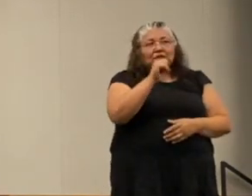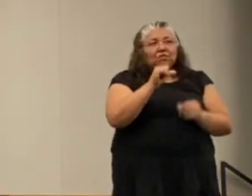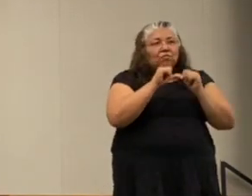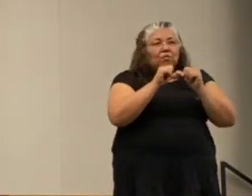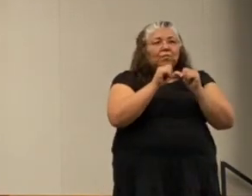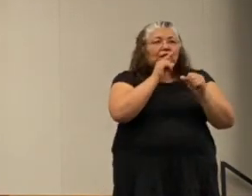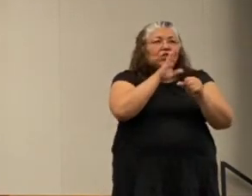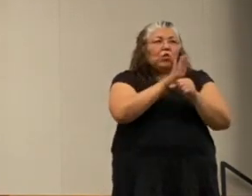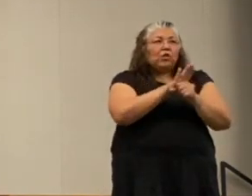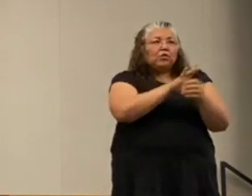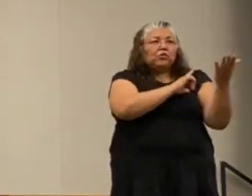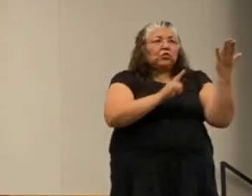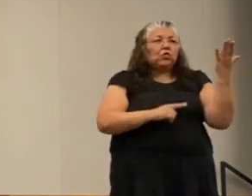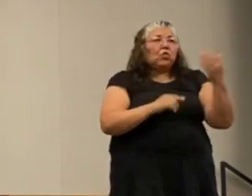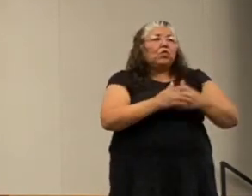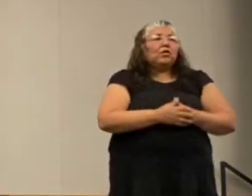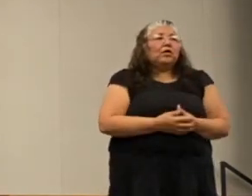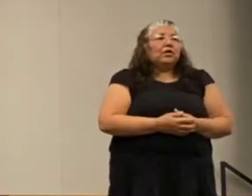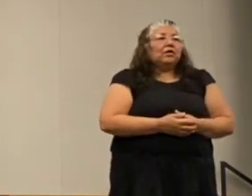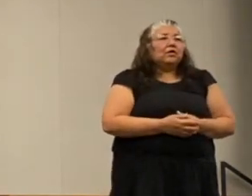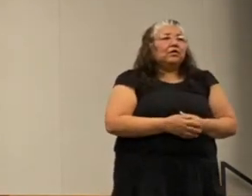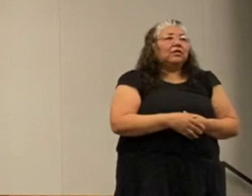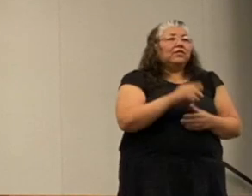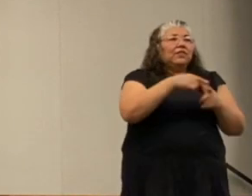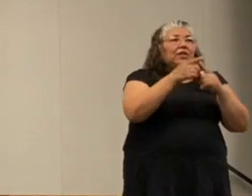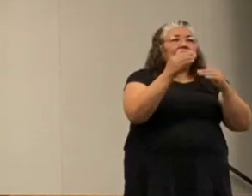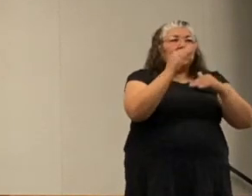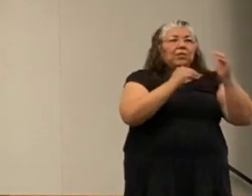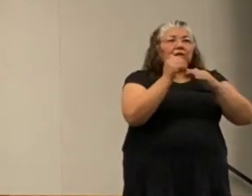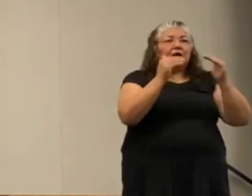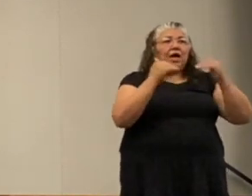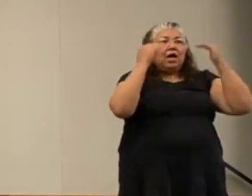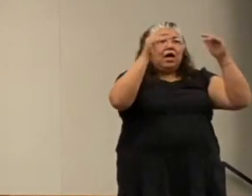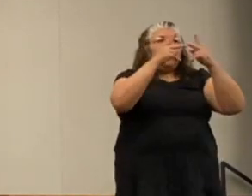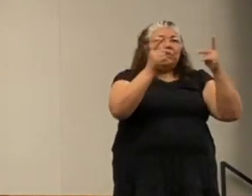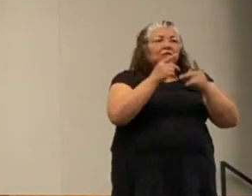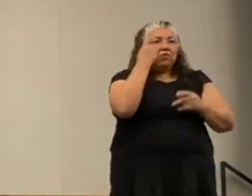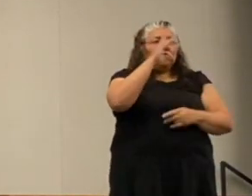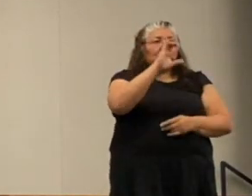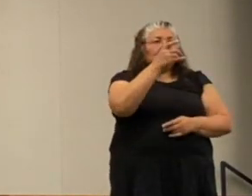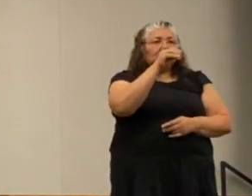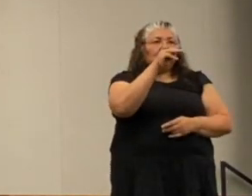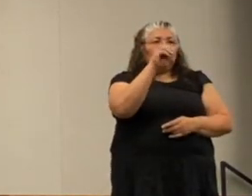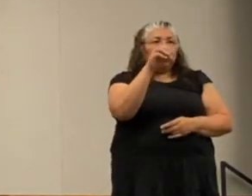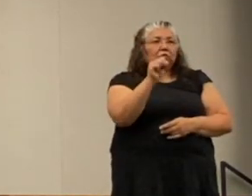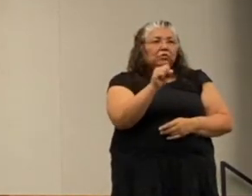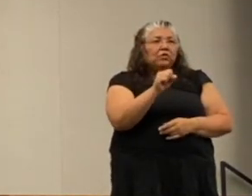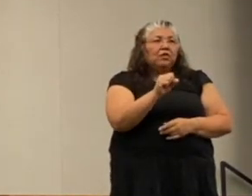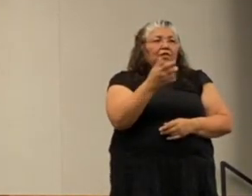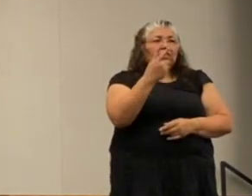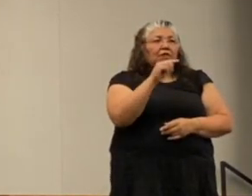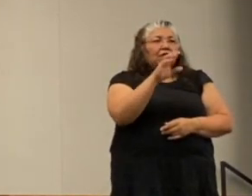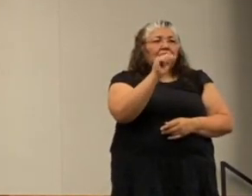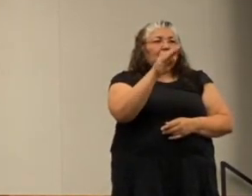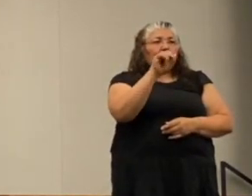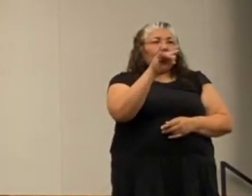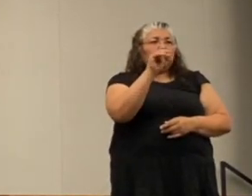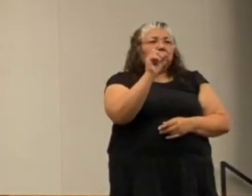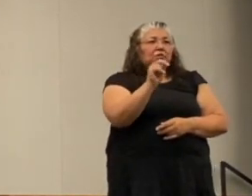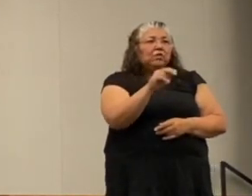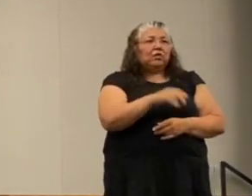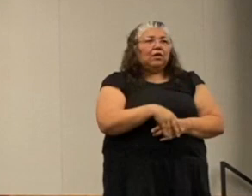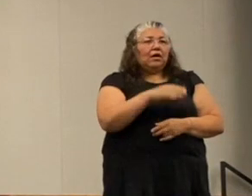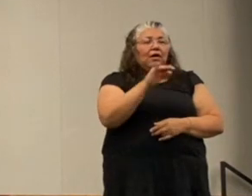Lord. At that time, Solomon built a high place for Chemosh, the Anhor idol of